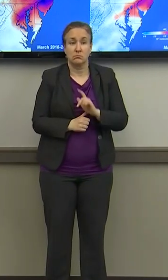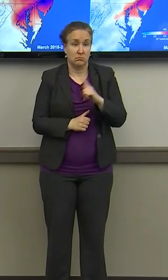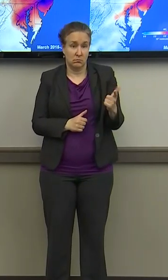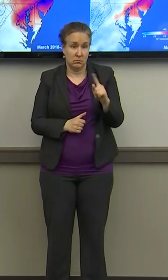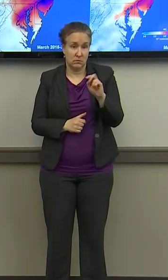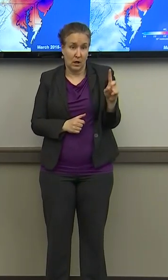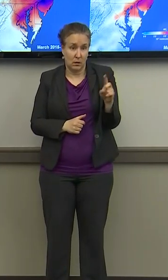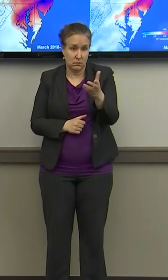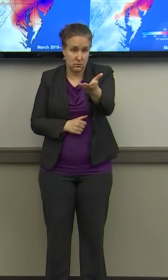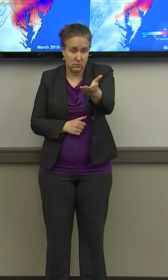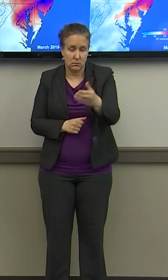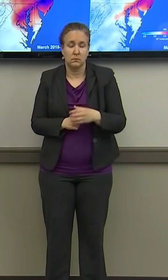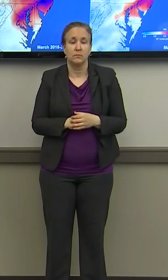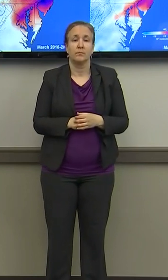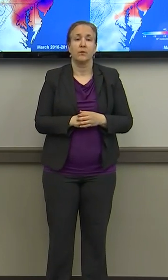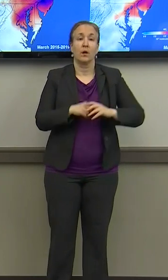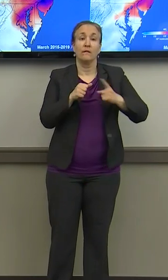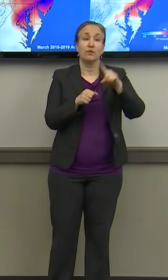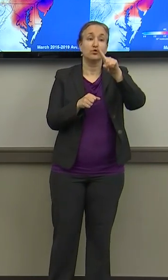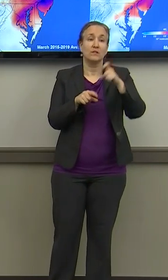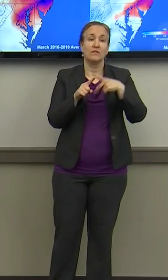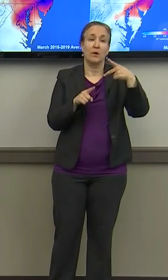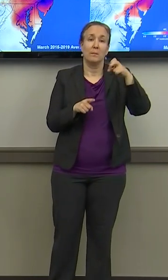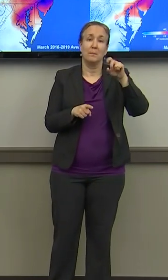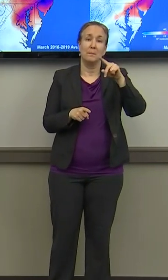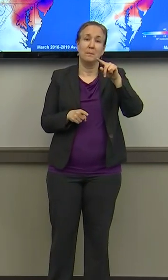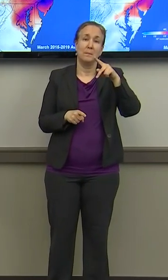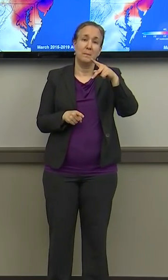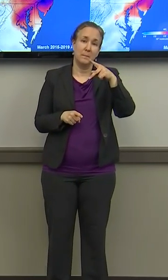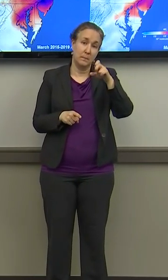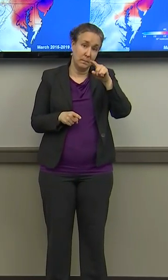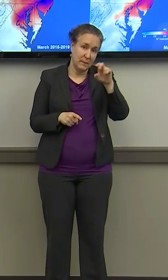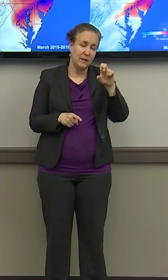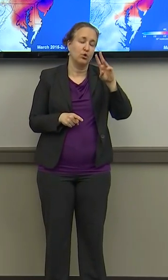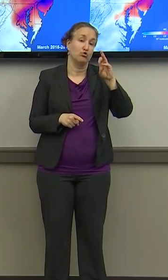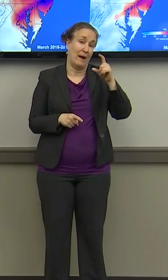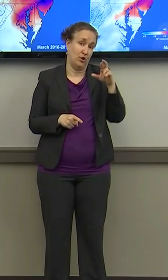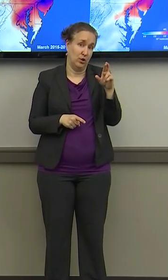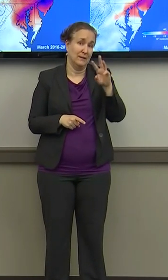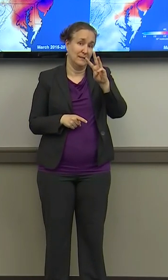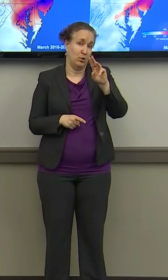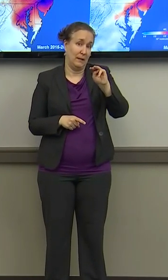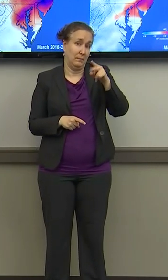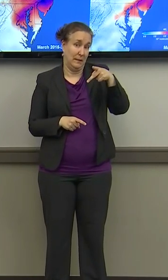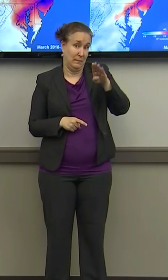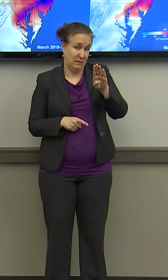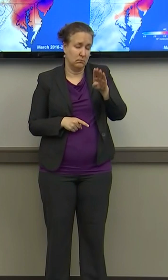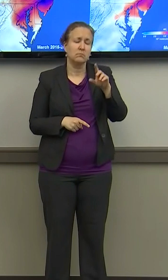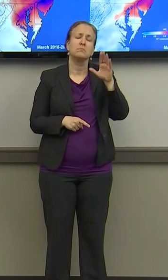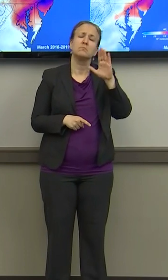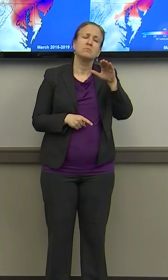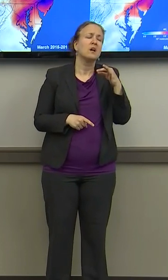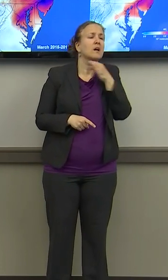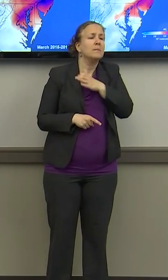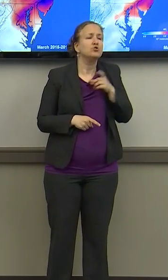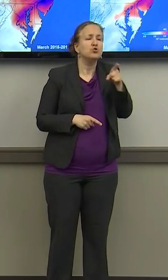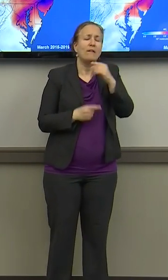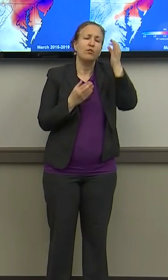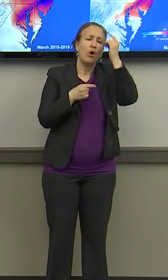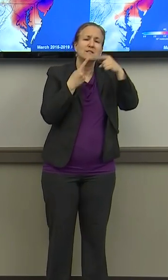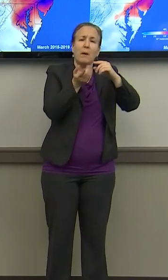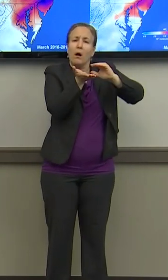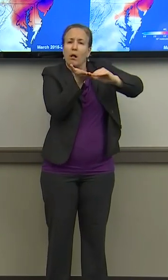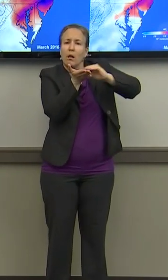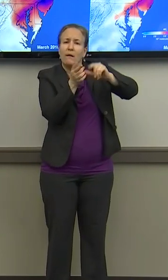Todd? The first question is from Pete Reiner from WNPV. Do the commissioners have any thoughts about the layoffs